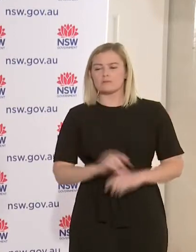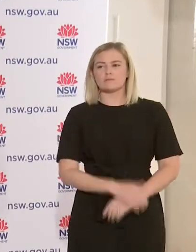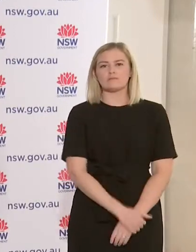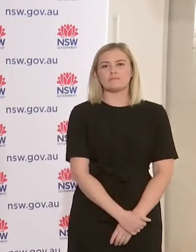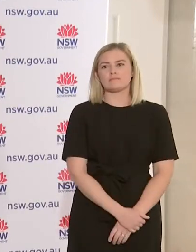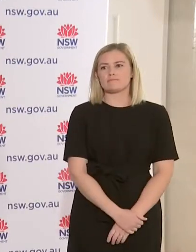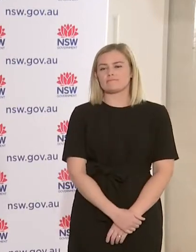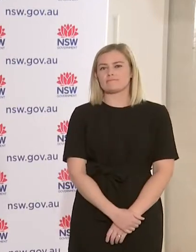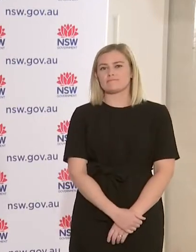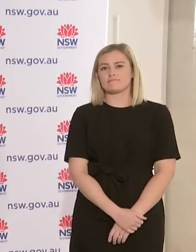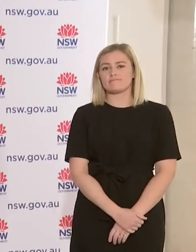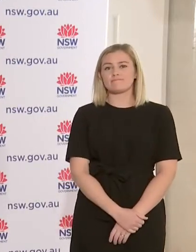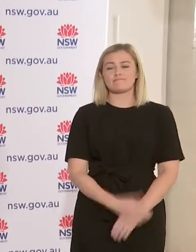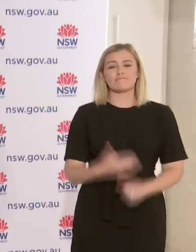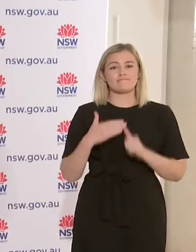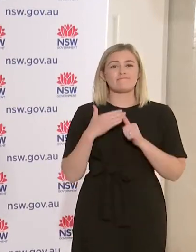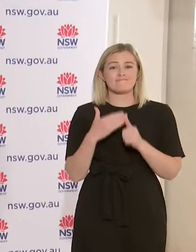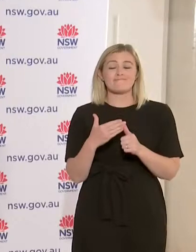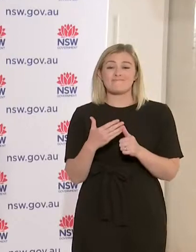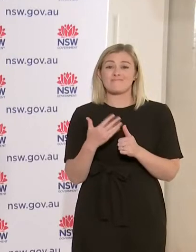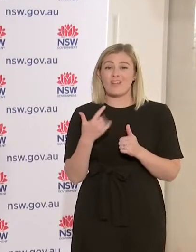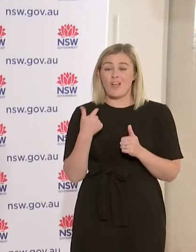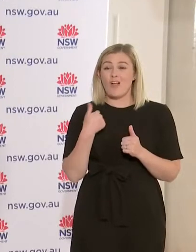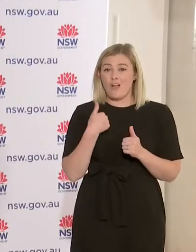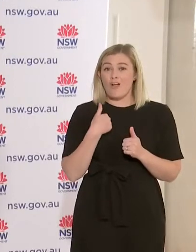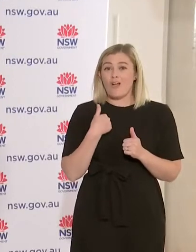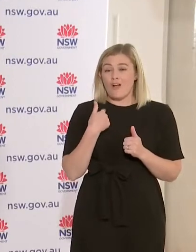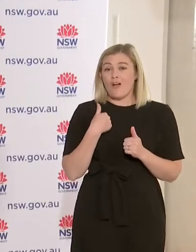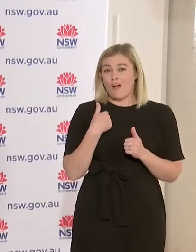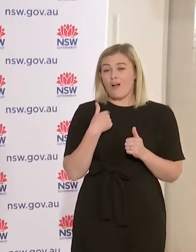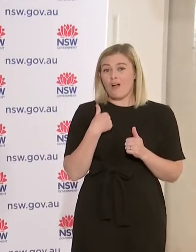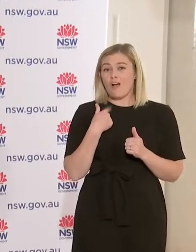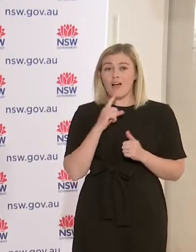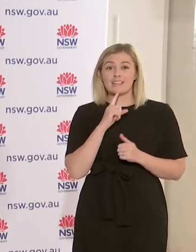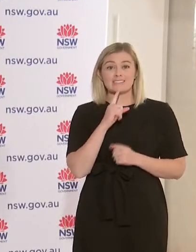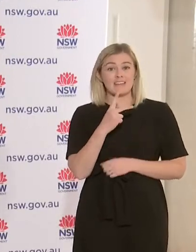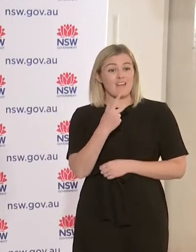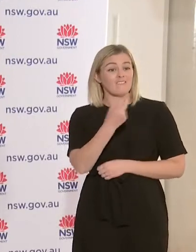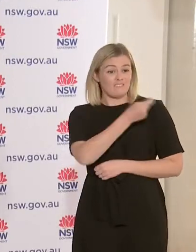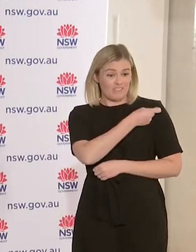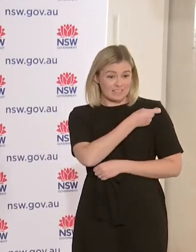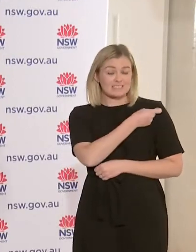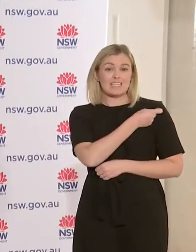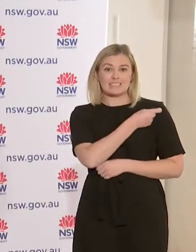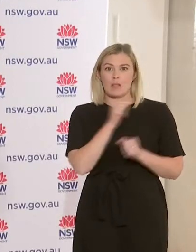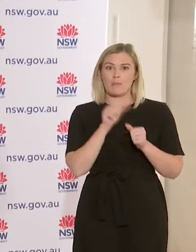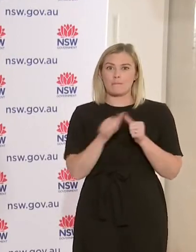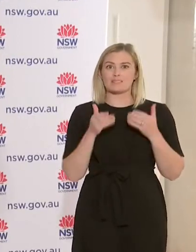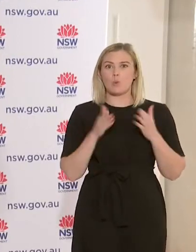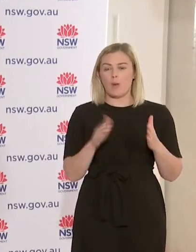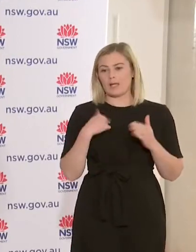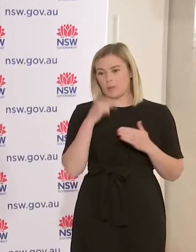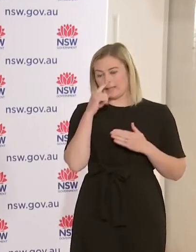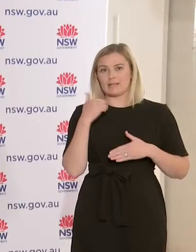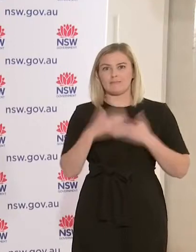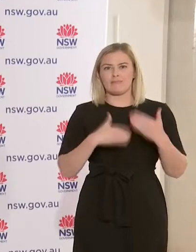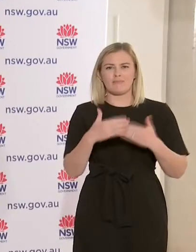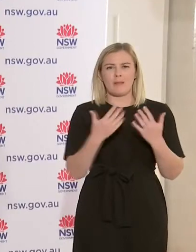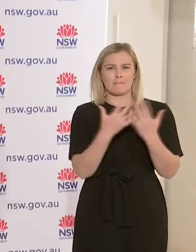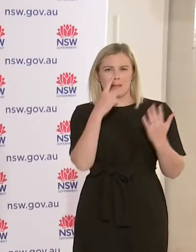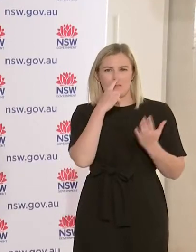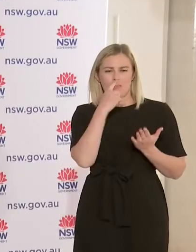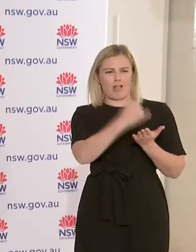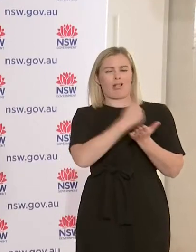people remember what criticism I attracted when I said vaccine was the way out of this. Vaccine is how we live with Delta, and